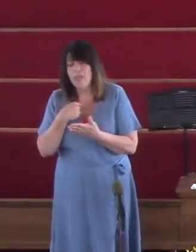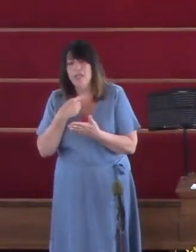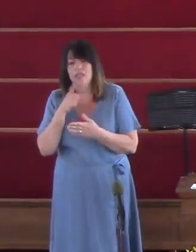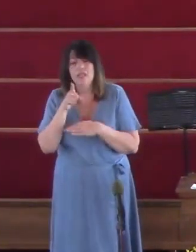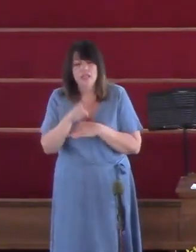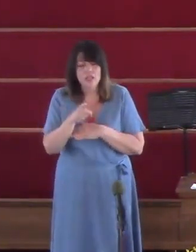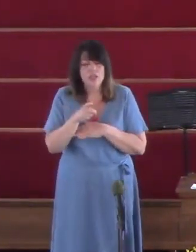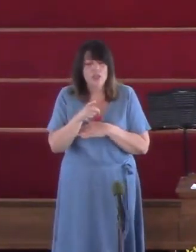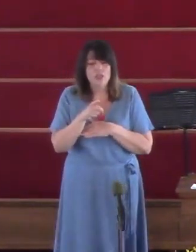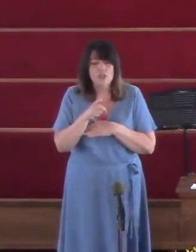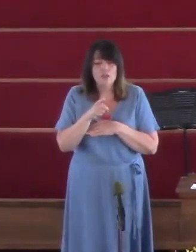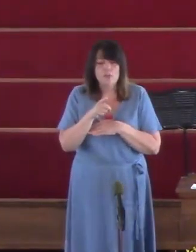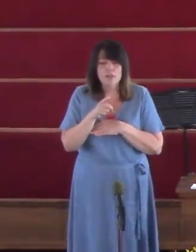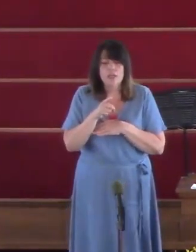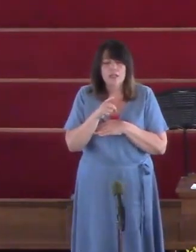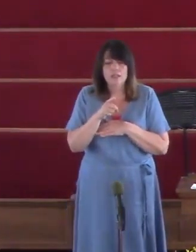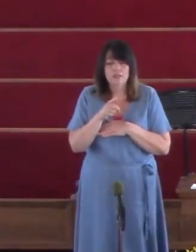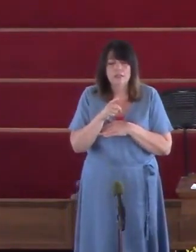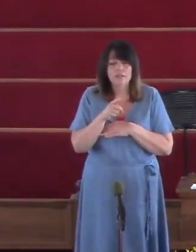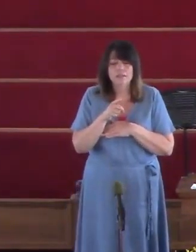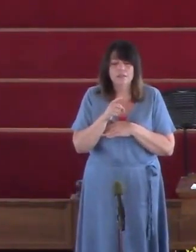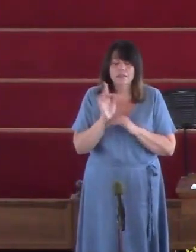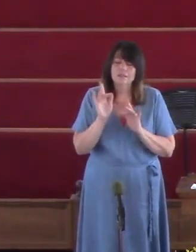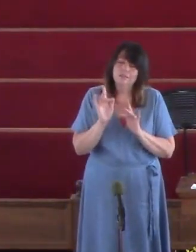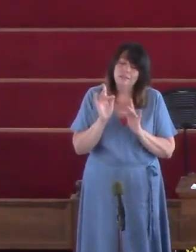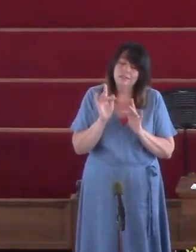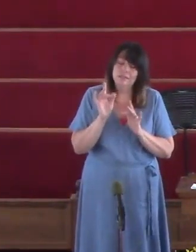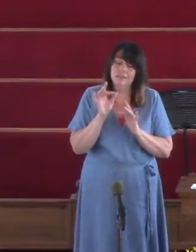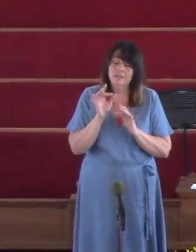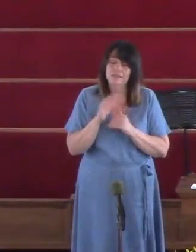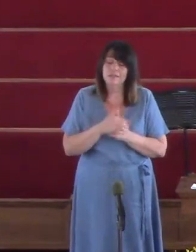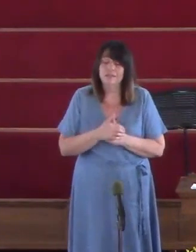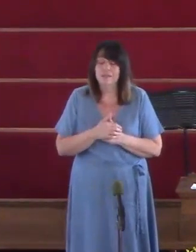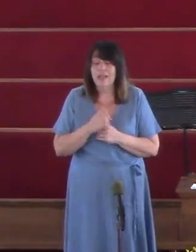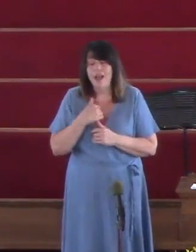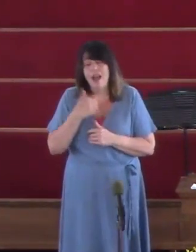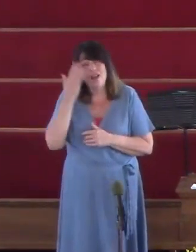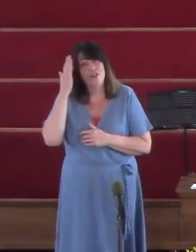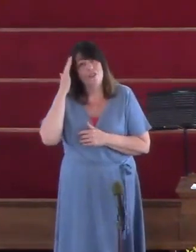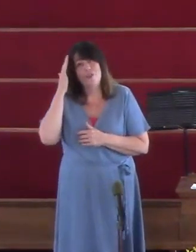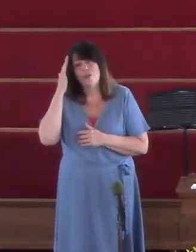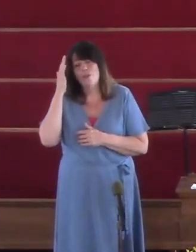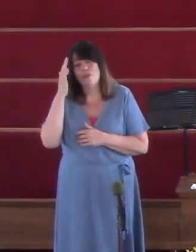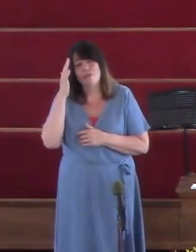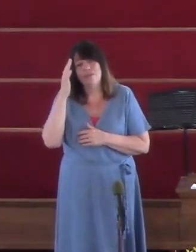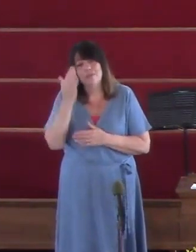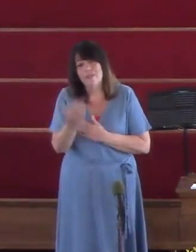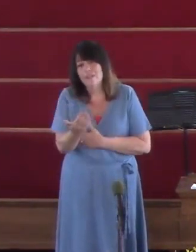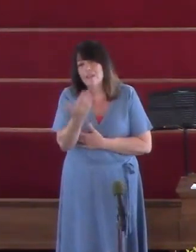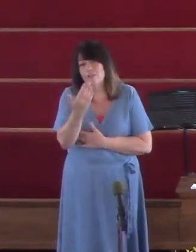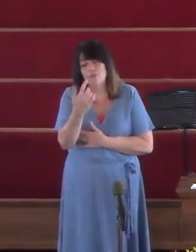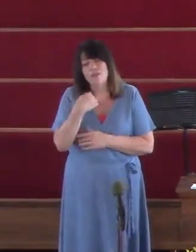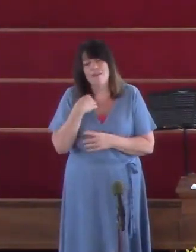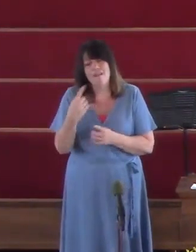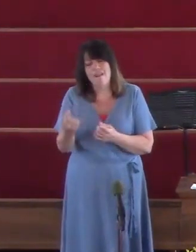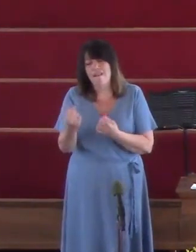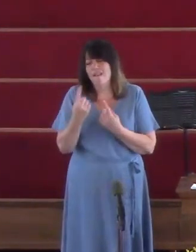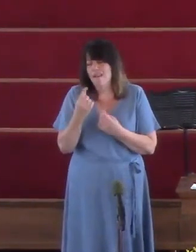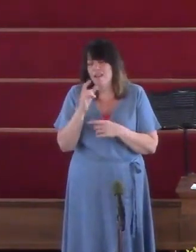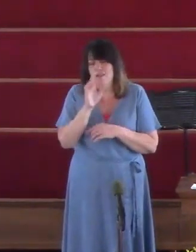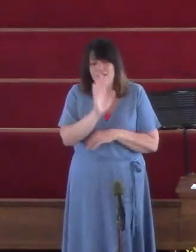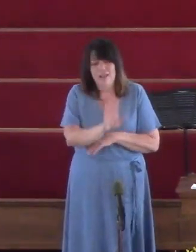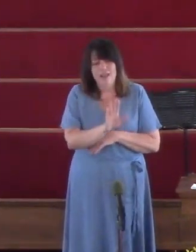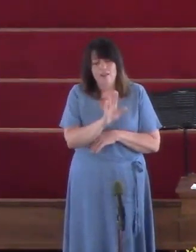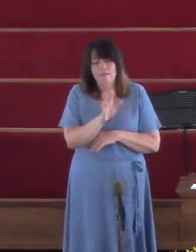you shall be meek and lowly for your soul. I know this morning, brother, that I came to him, my friend, in the nick